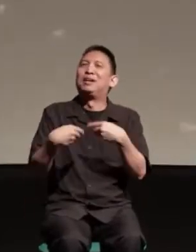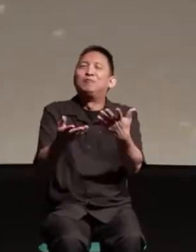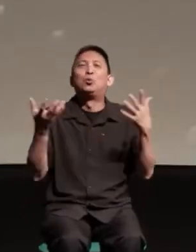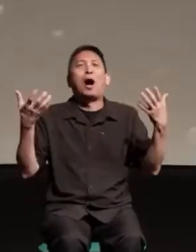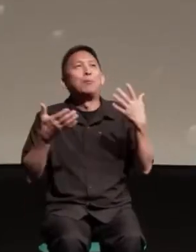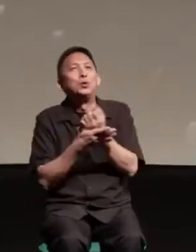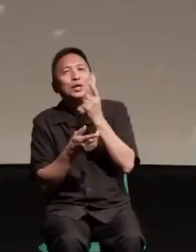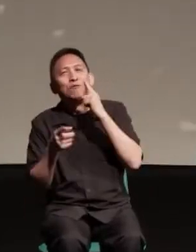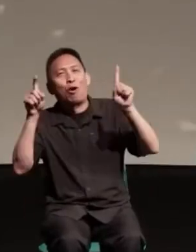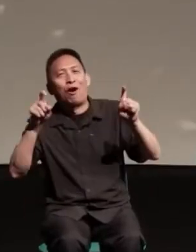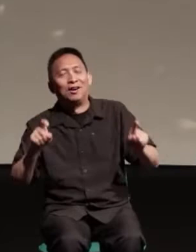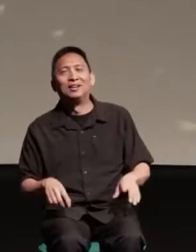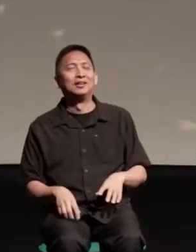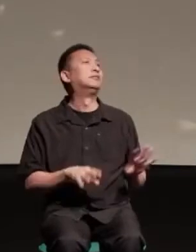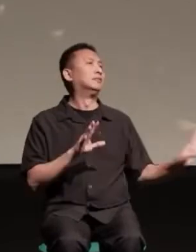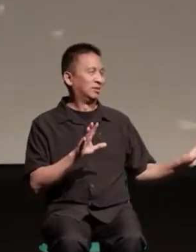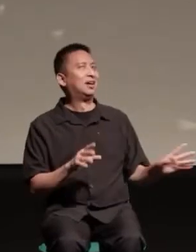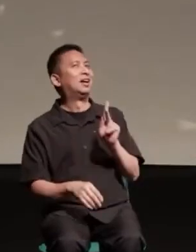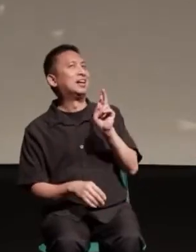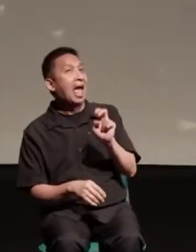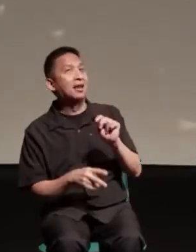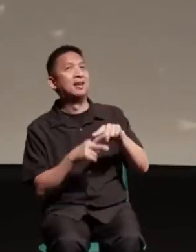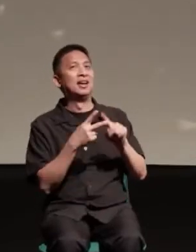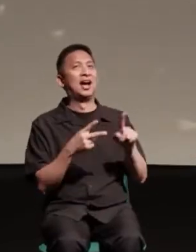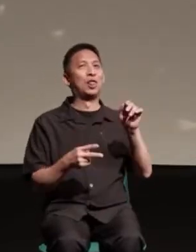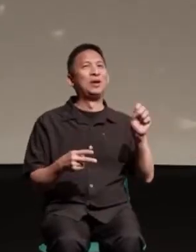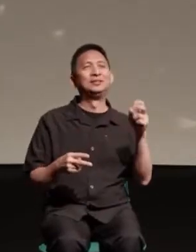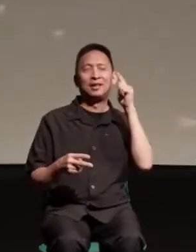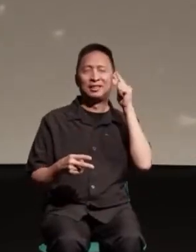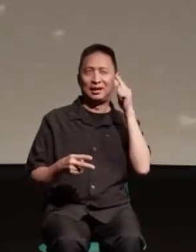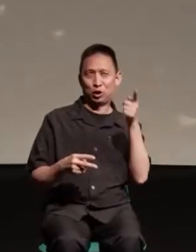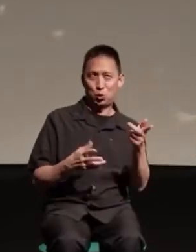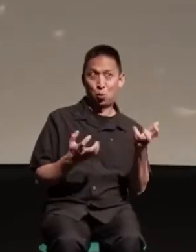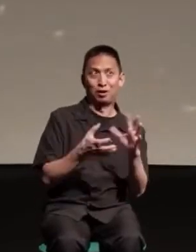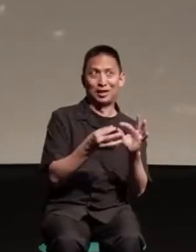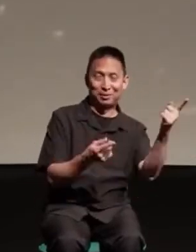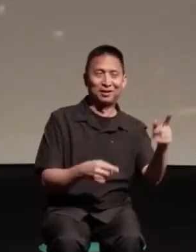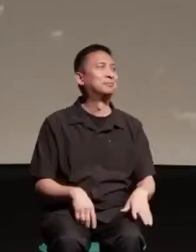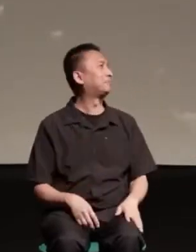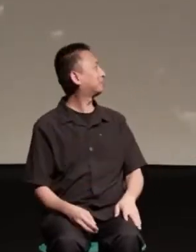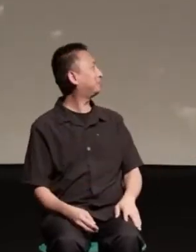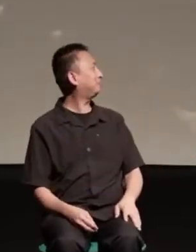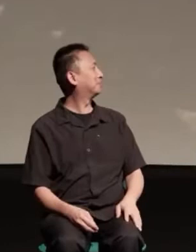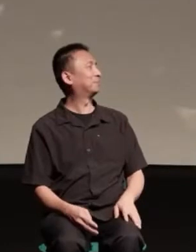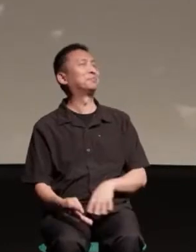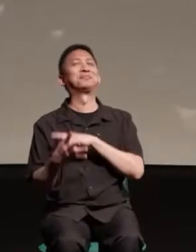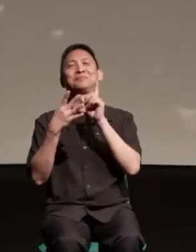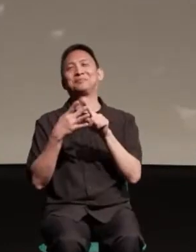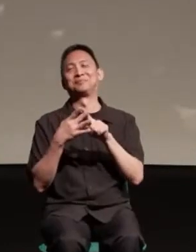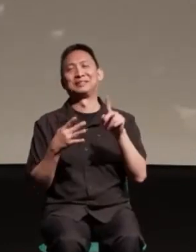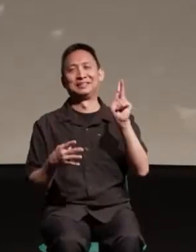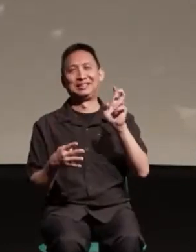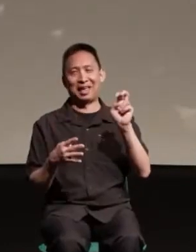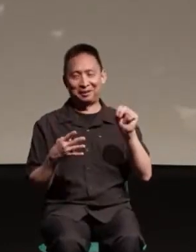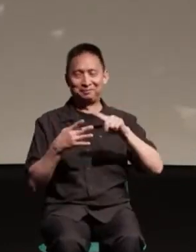and Ken jump in at this point, and then Louise, it looks like you have something you want to say too. Yeah. One of the things I'm most hopeful about in terms of present day